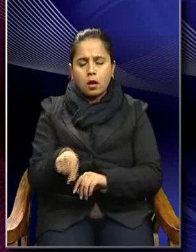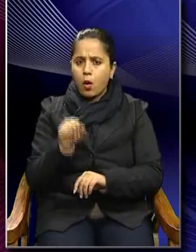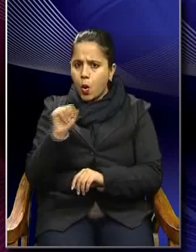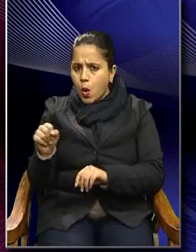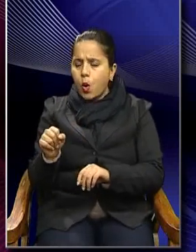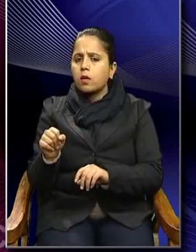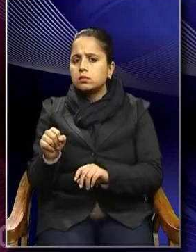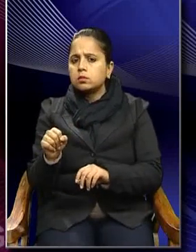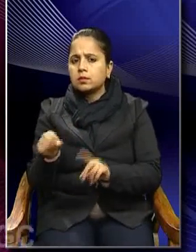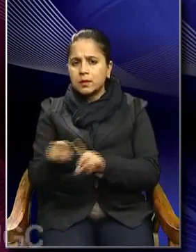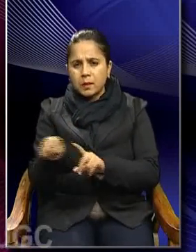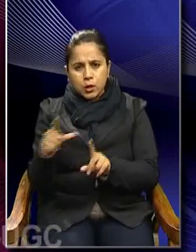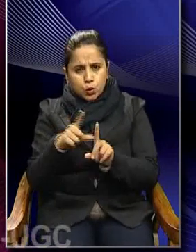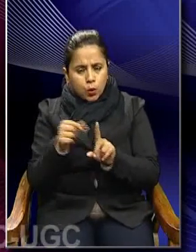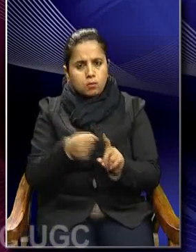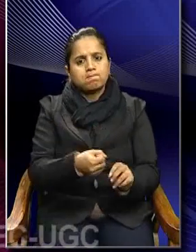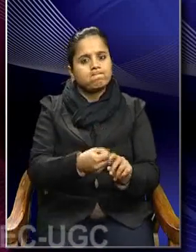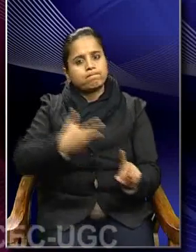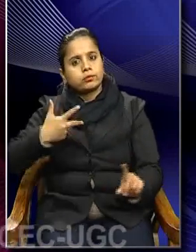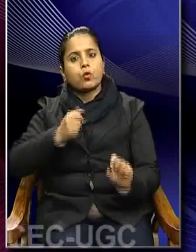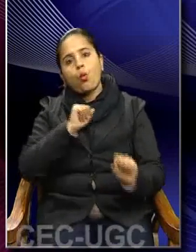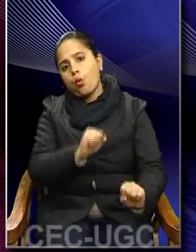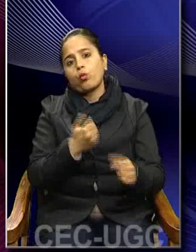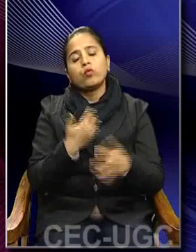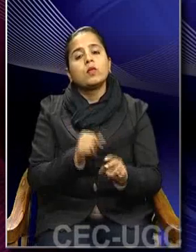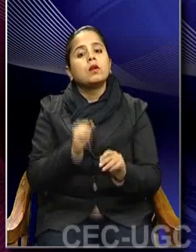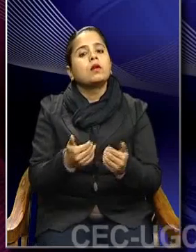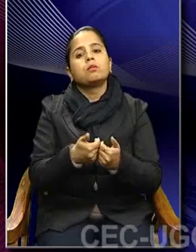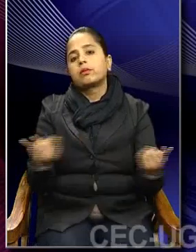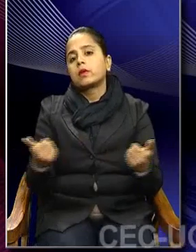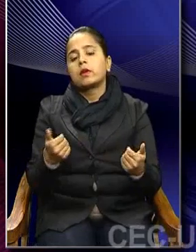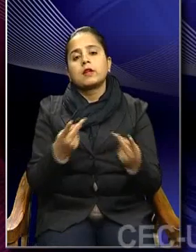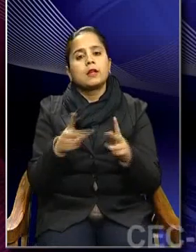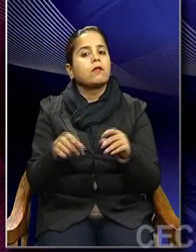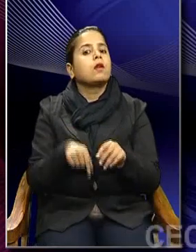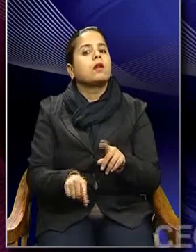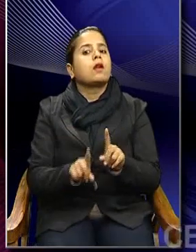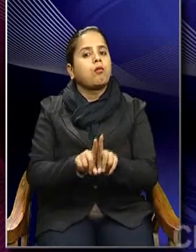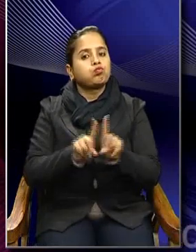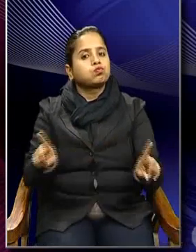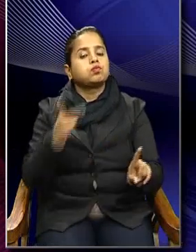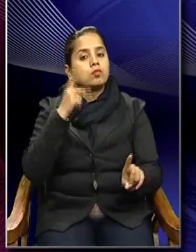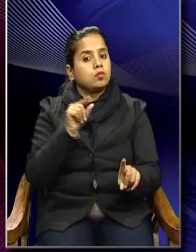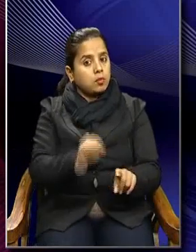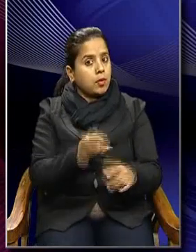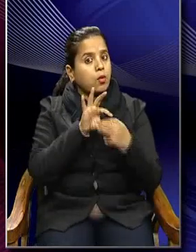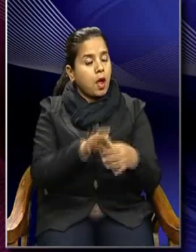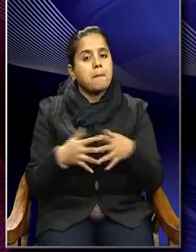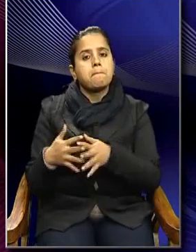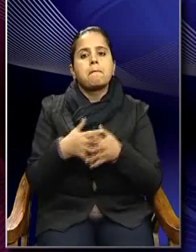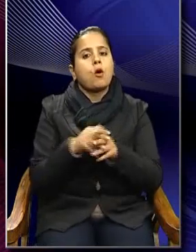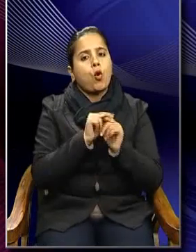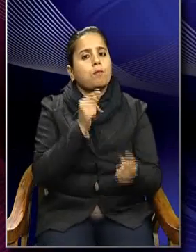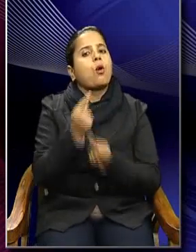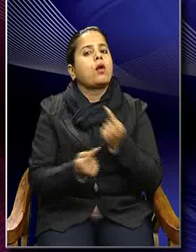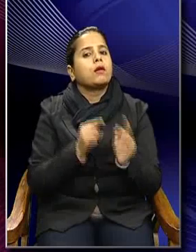was detached from this politics, European linkage with United States of America and so